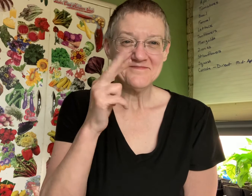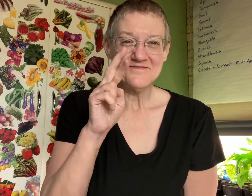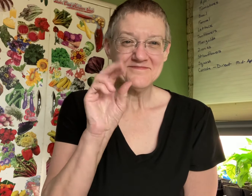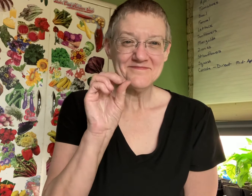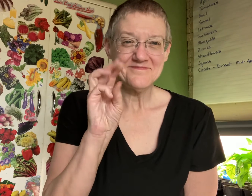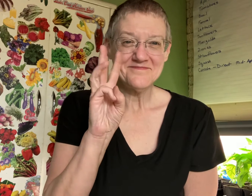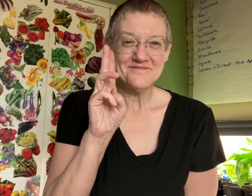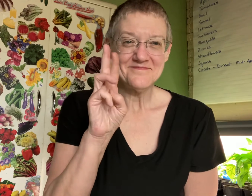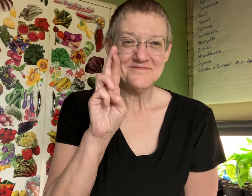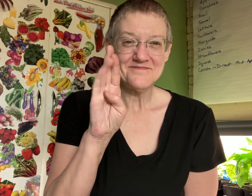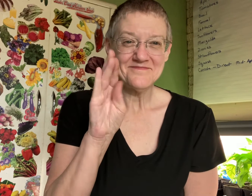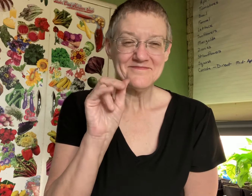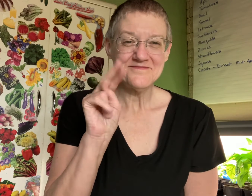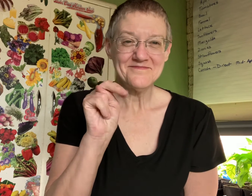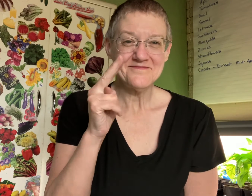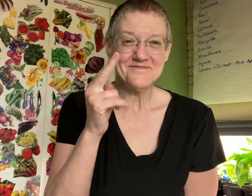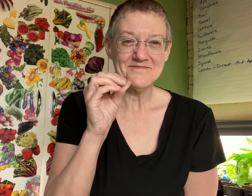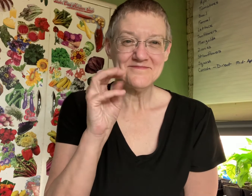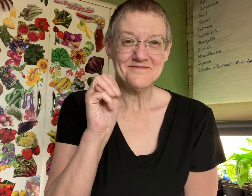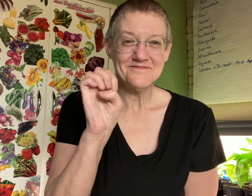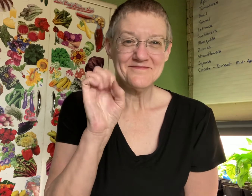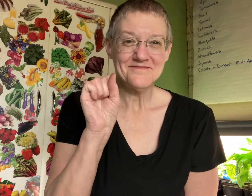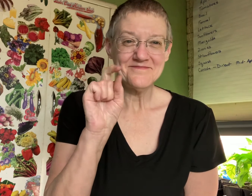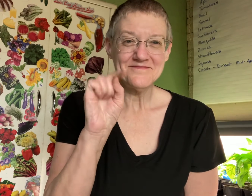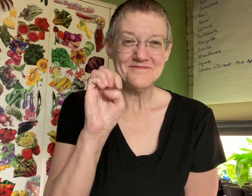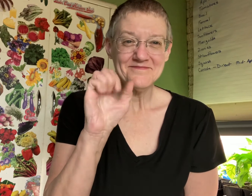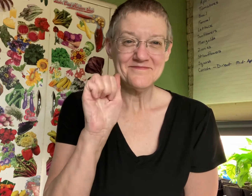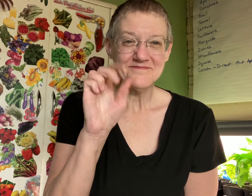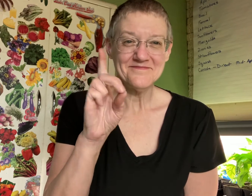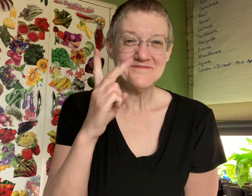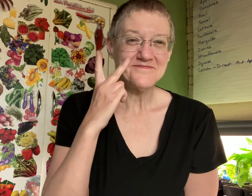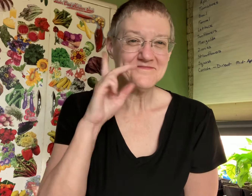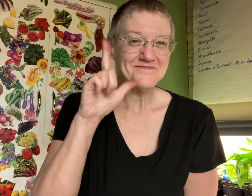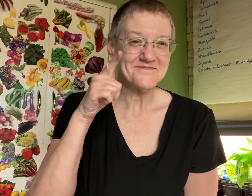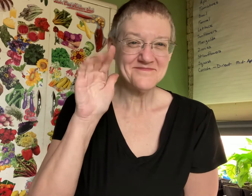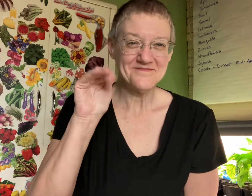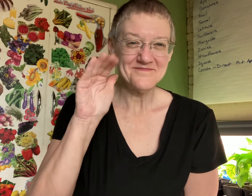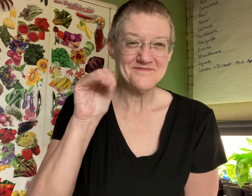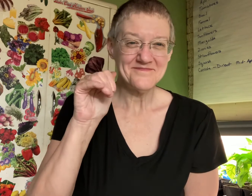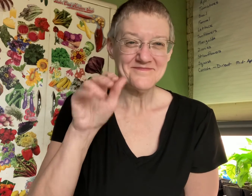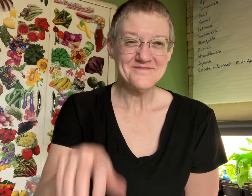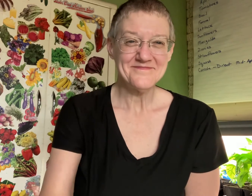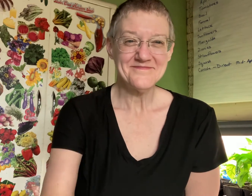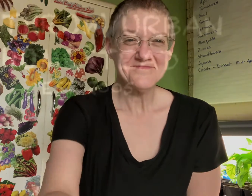Withrow Urban Homestead. See you later. Bye-bye.